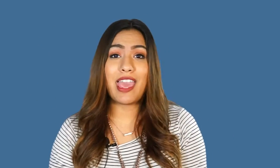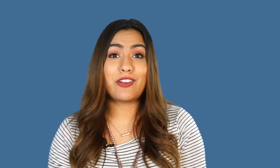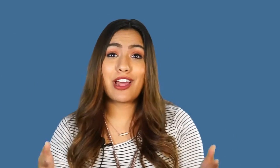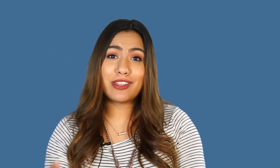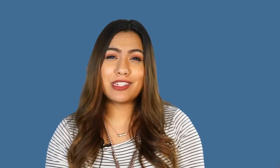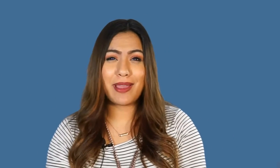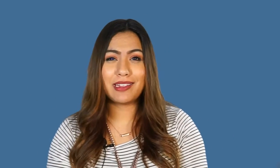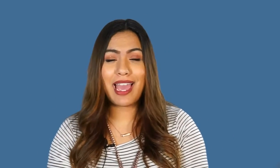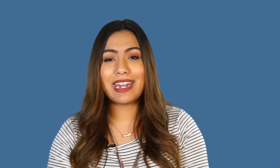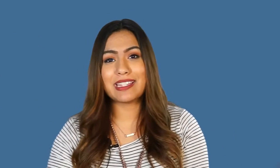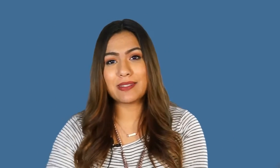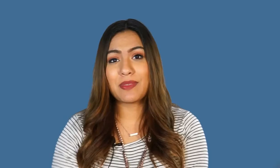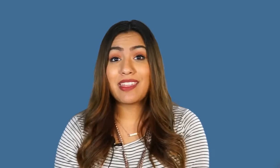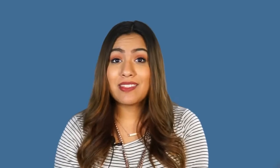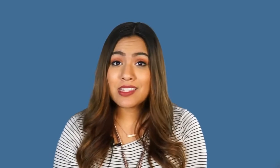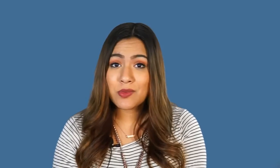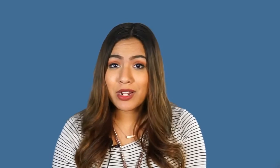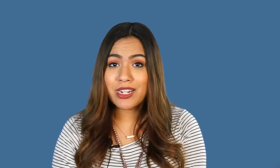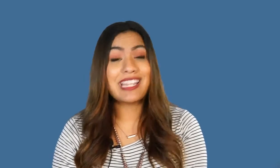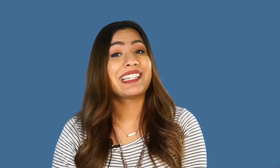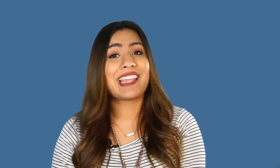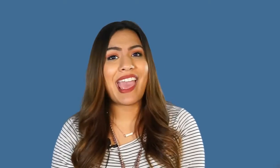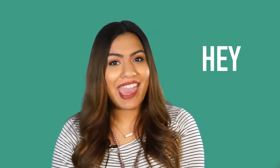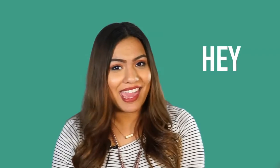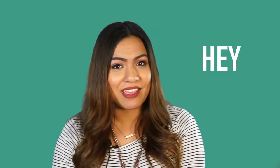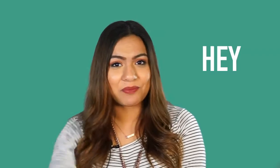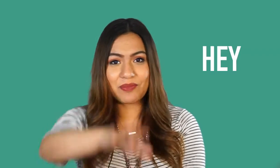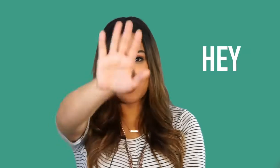and they're not looking directly at us. This word is hey.